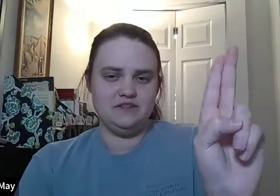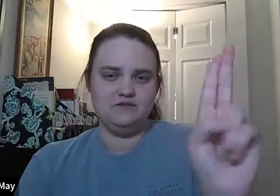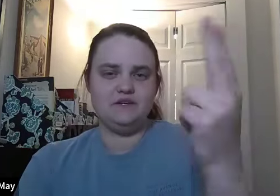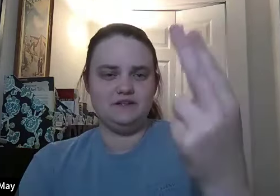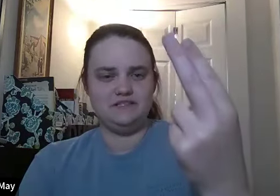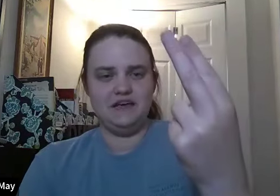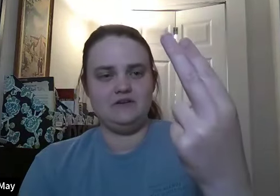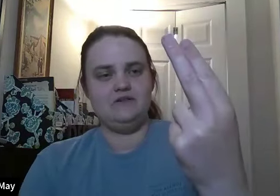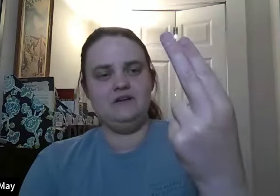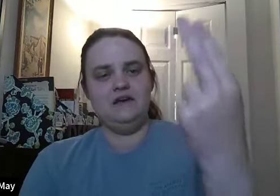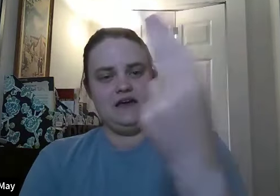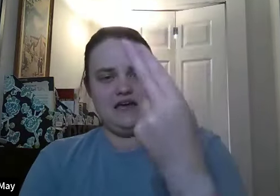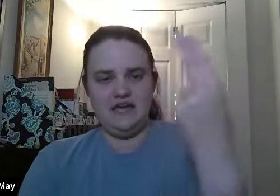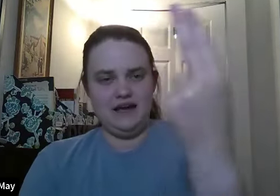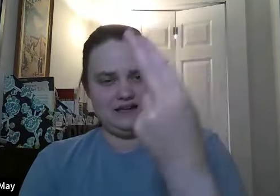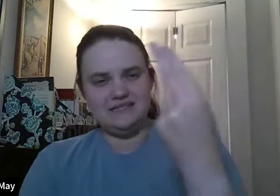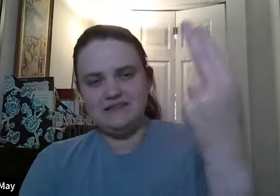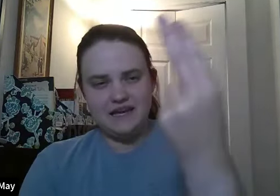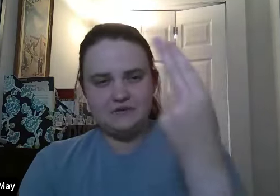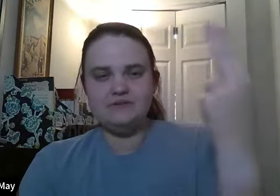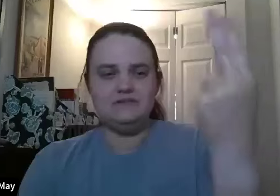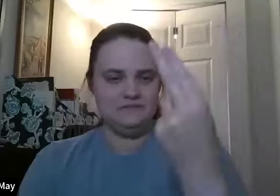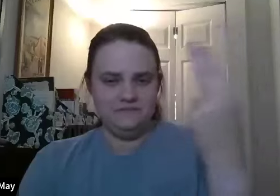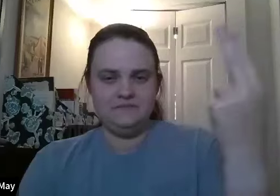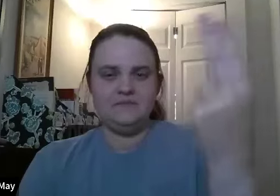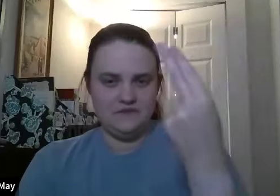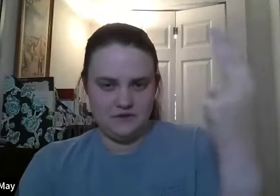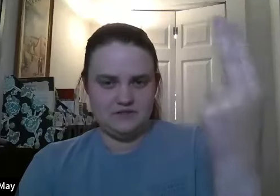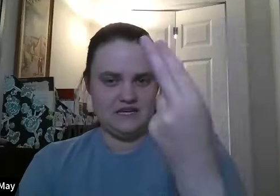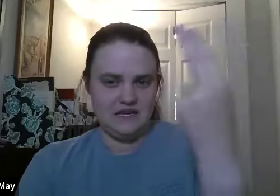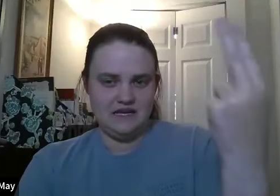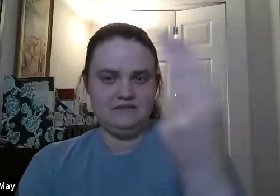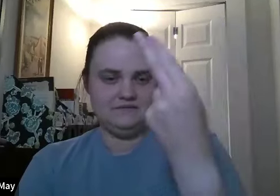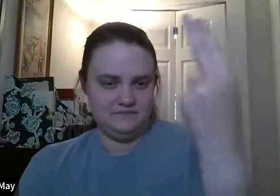two fingers together, kind of slightly angled. Thursday.